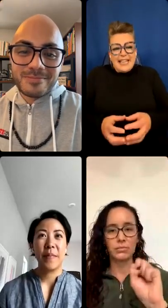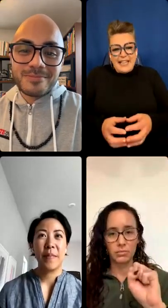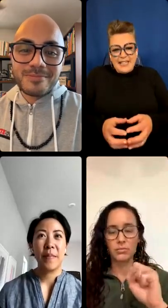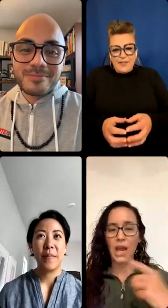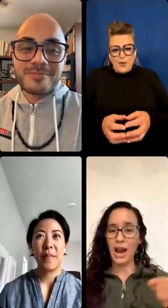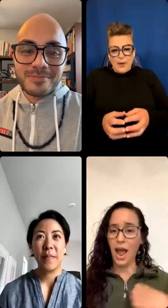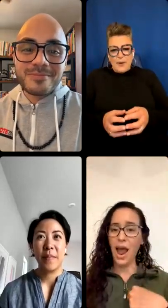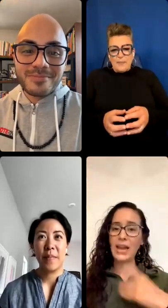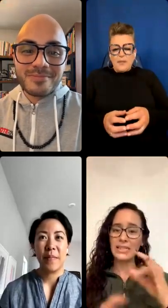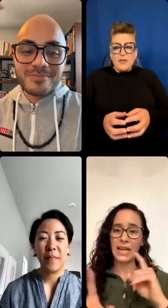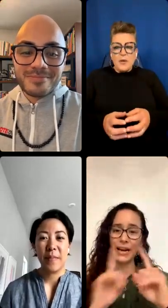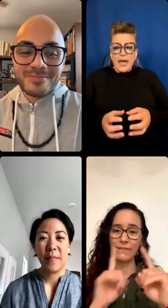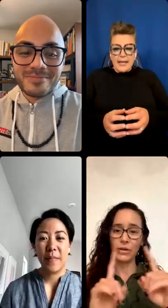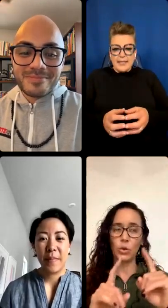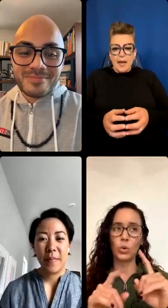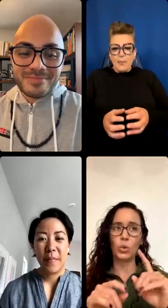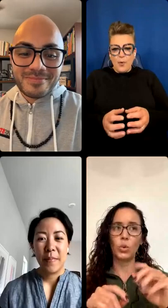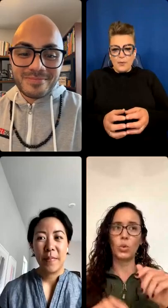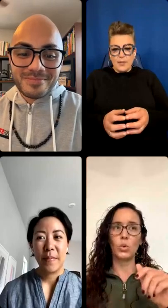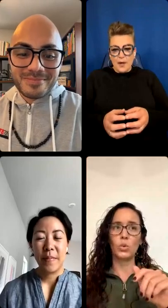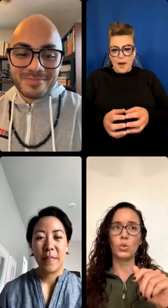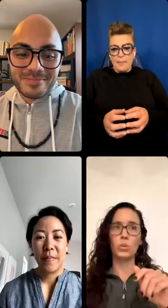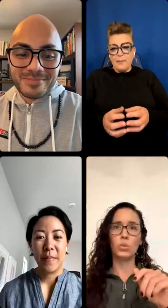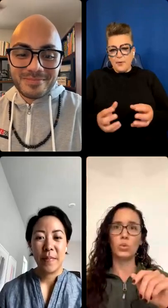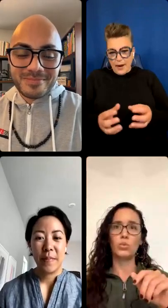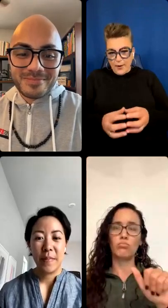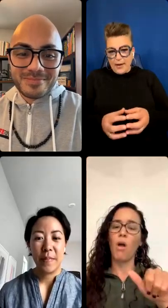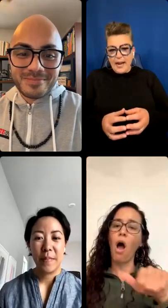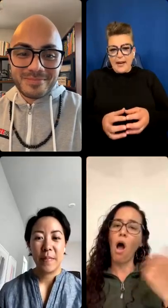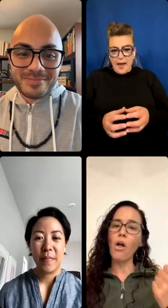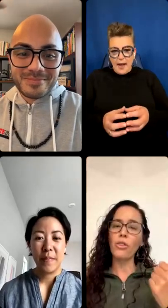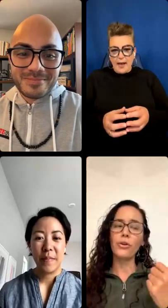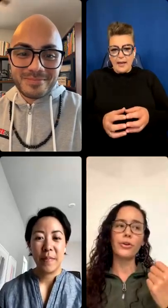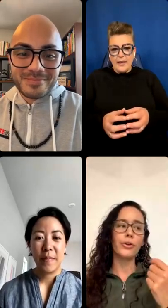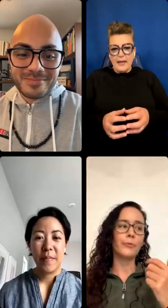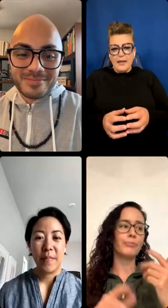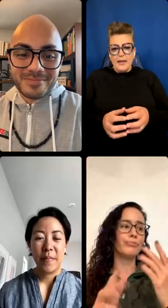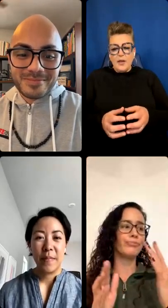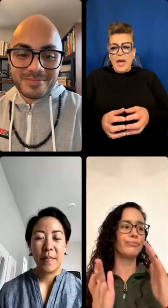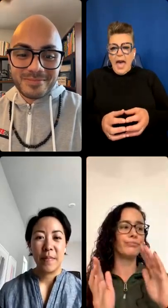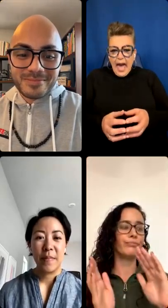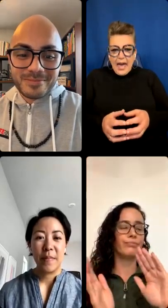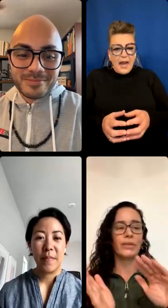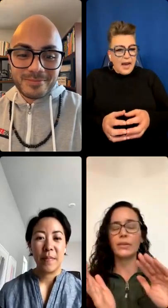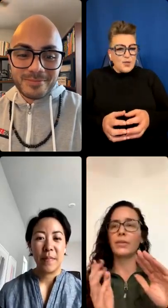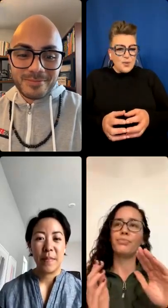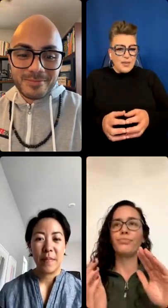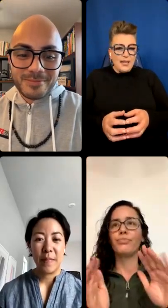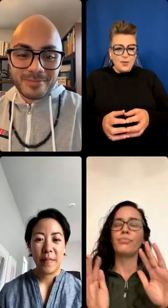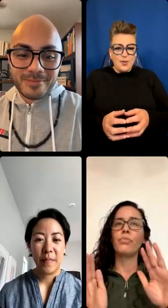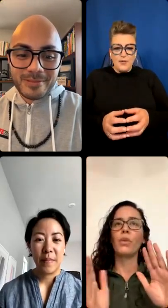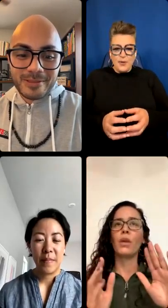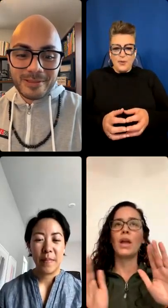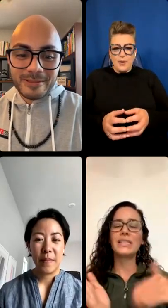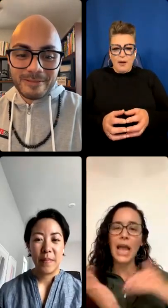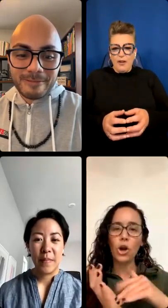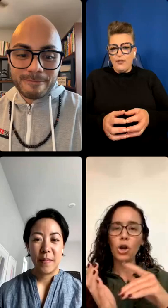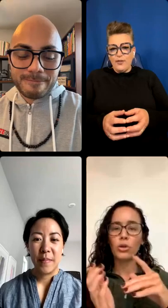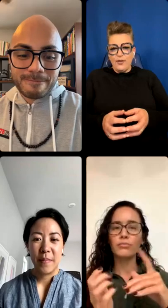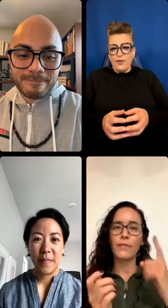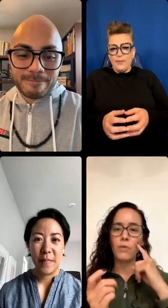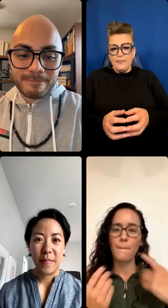the details, if you will. So Can't Stop, Won't Stop, Gregory and I had actually